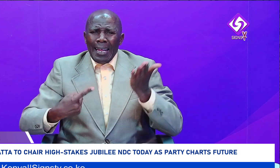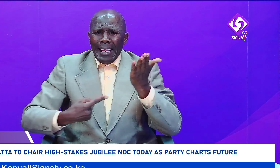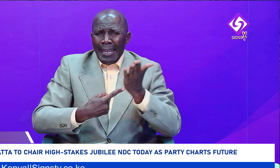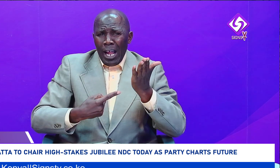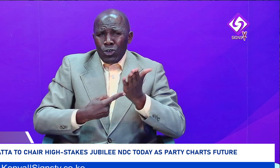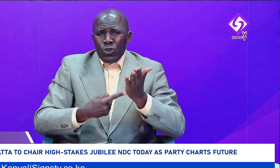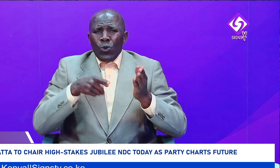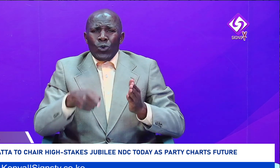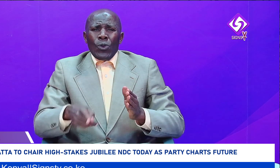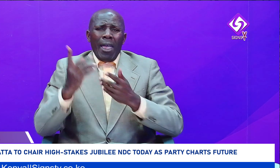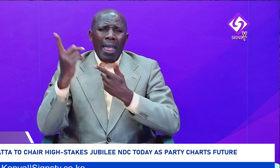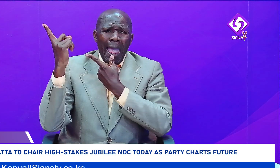central leadership discussion.